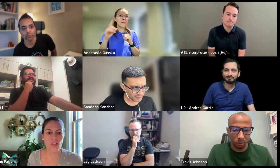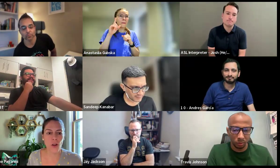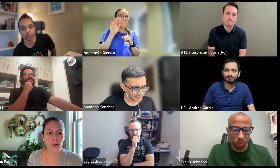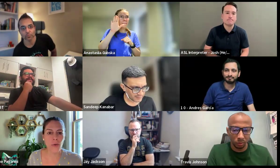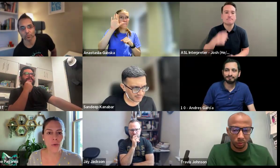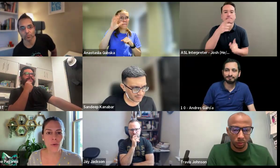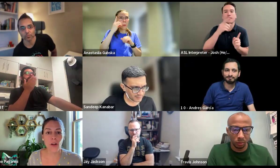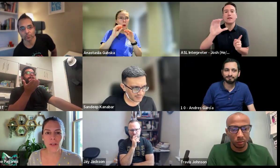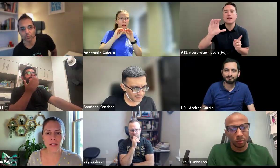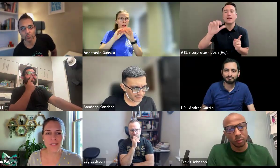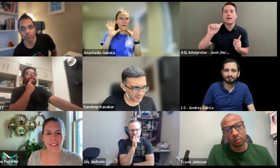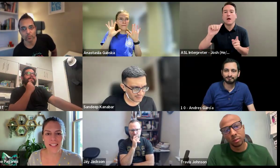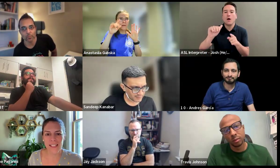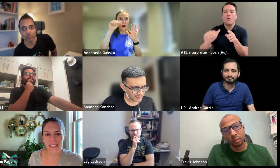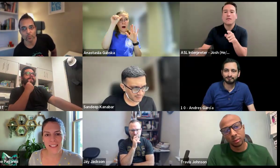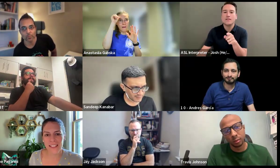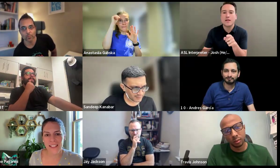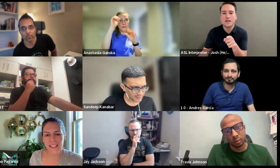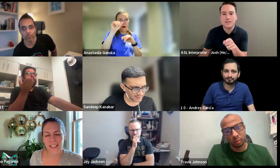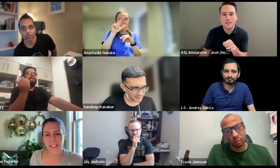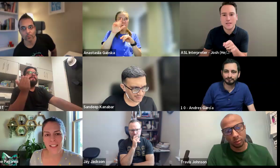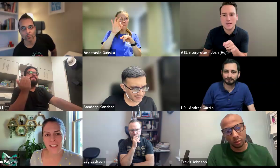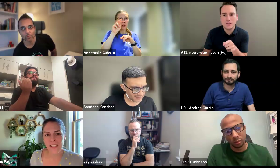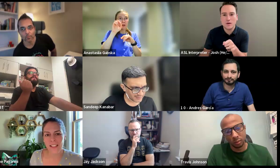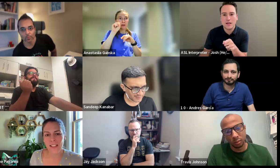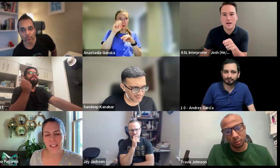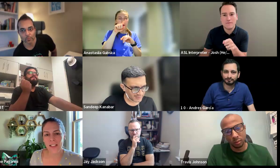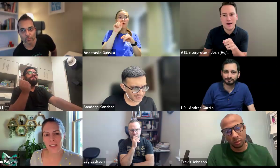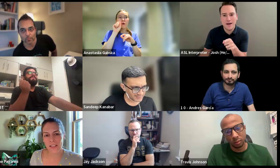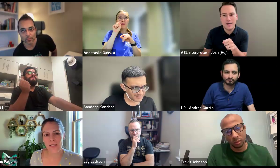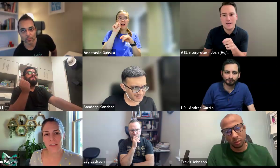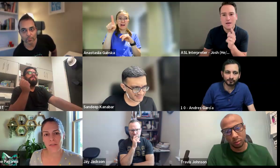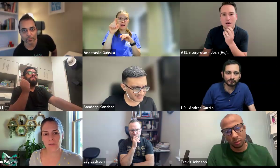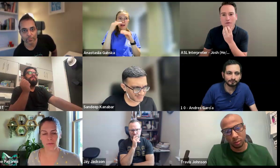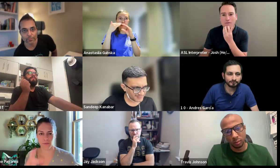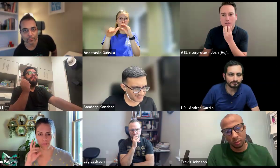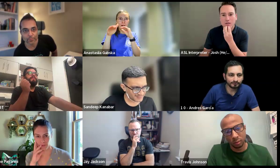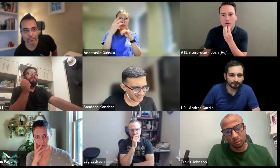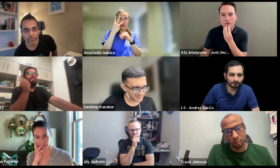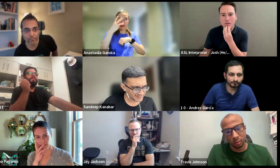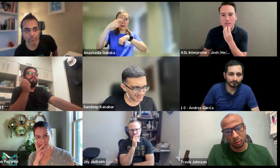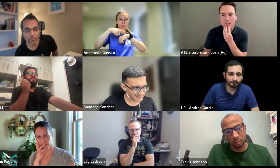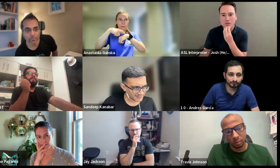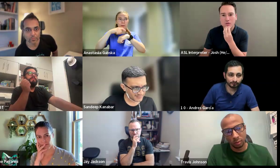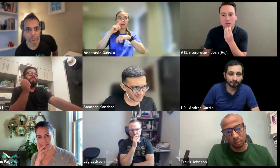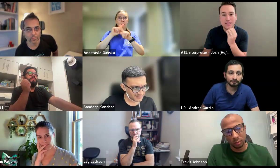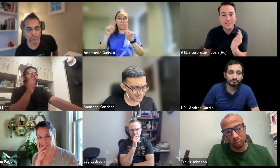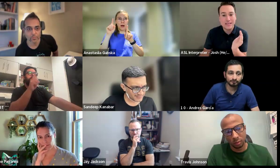Yeah, so okay, Anastasia. oh, this is Anastasia. I do want to clarify, Alfonso, did you sent an